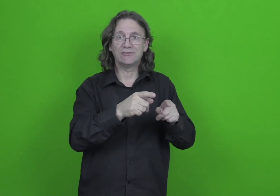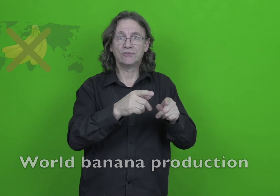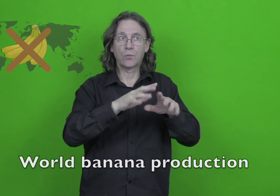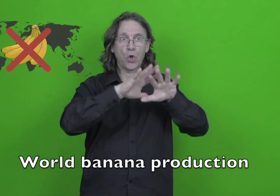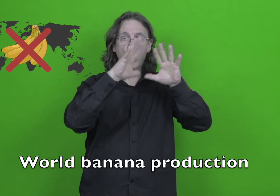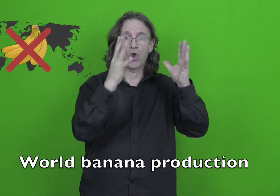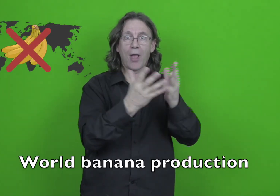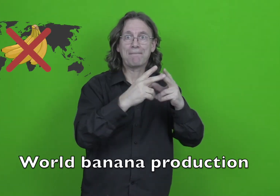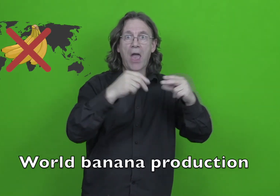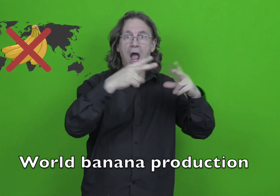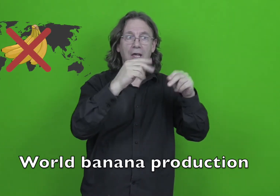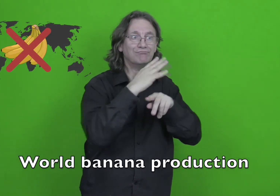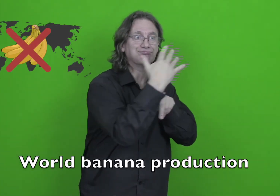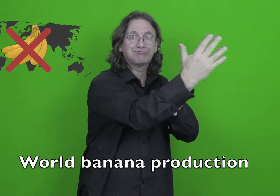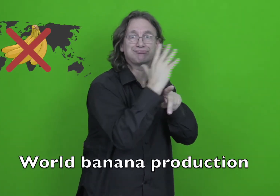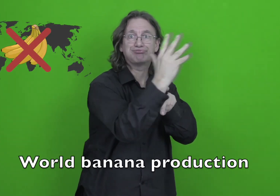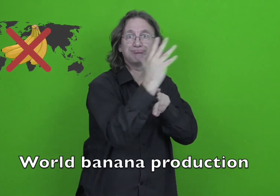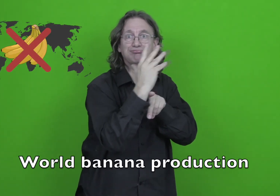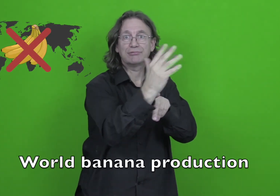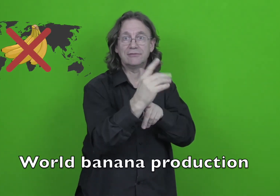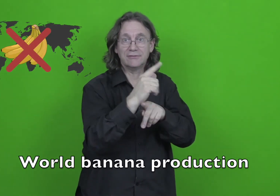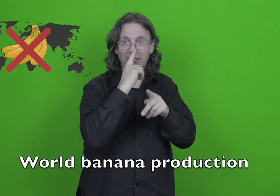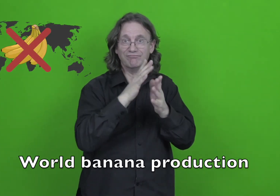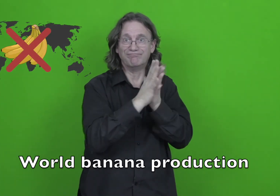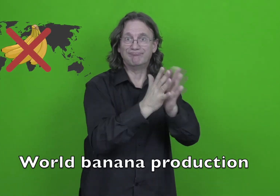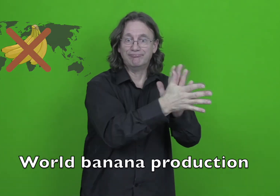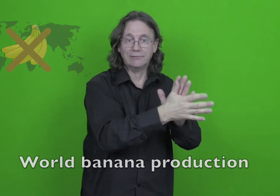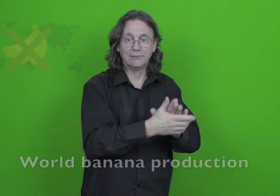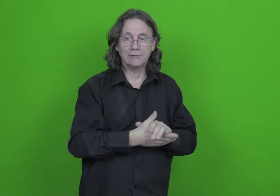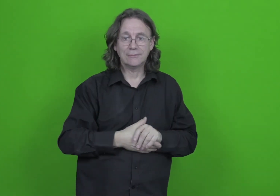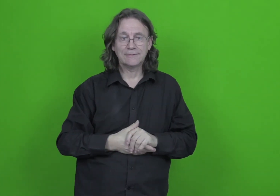worldwide banana production.